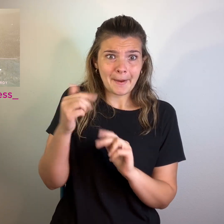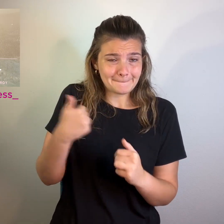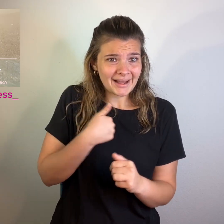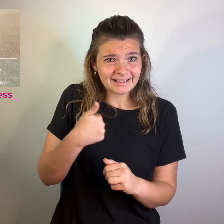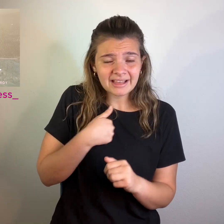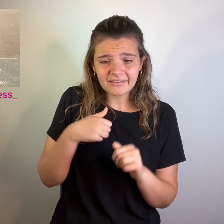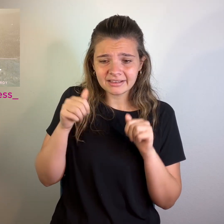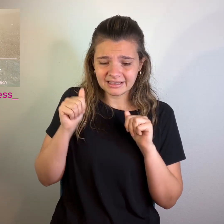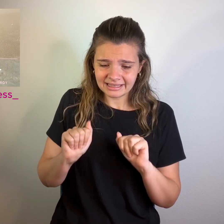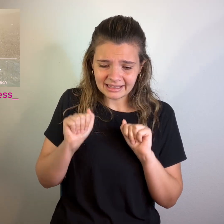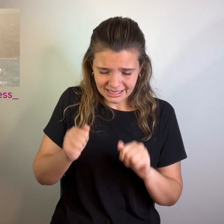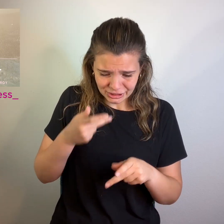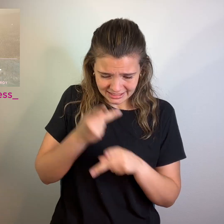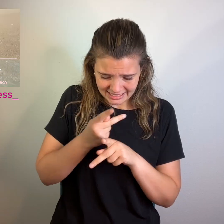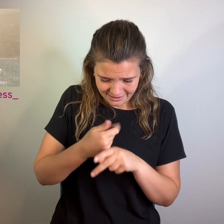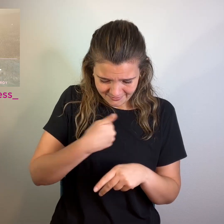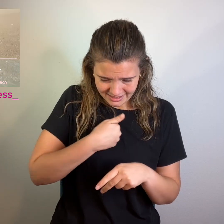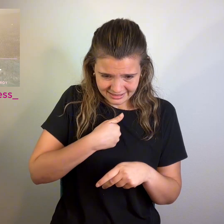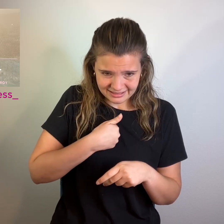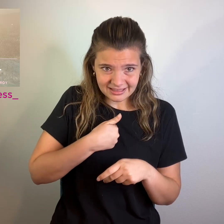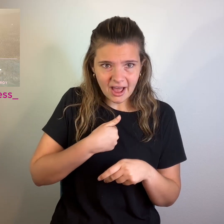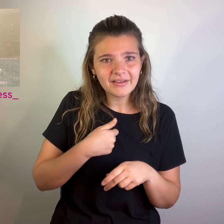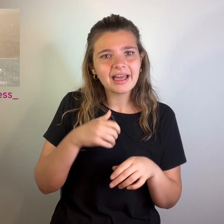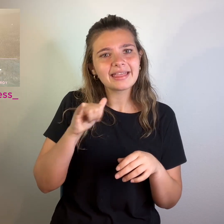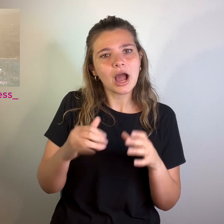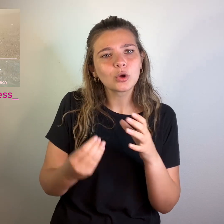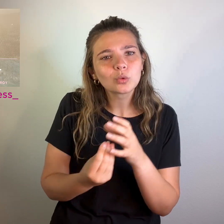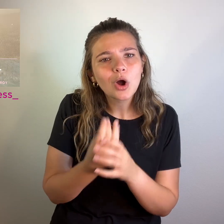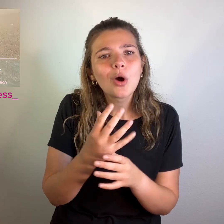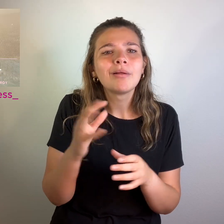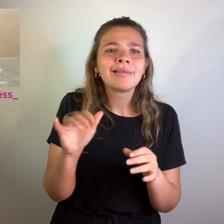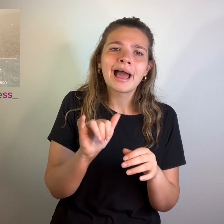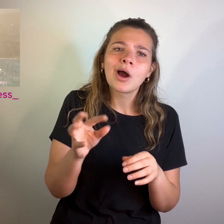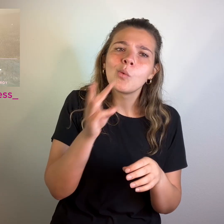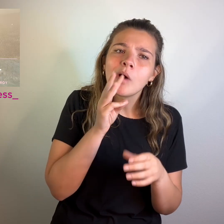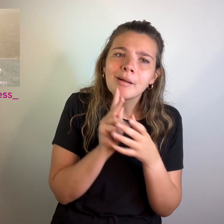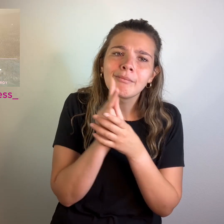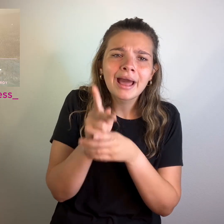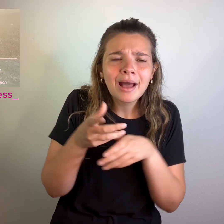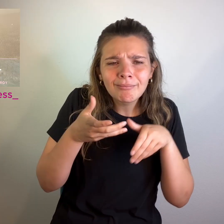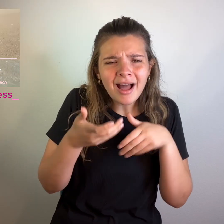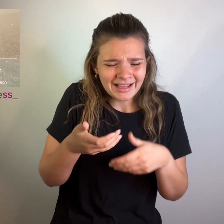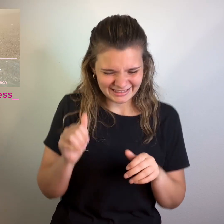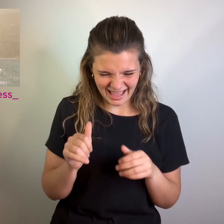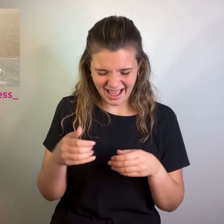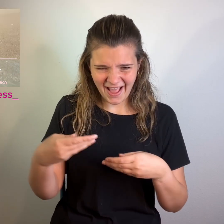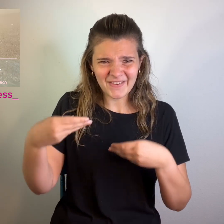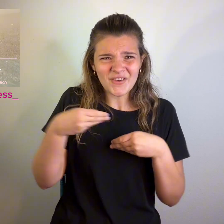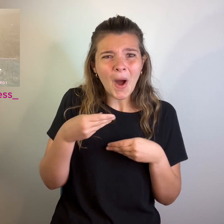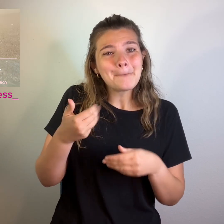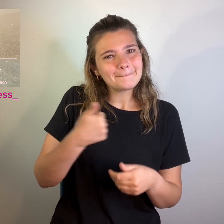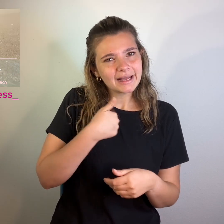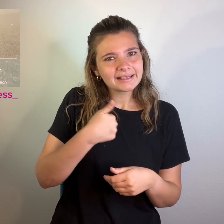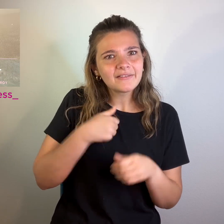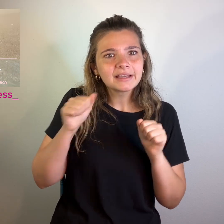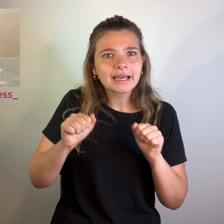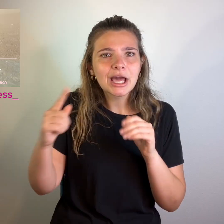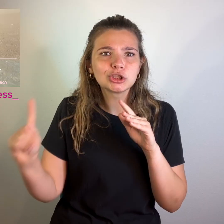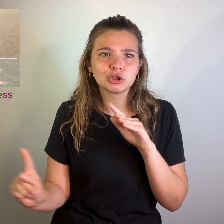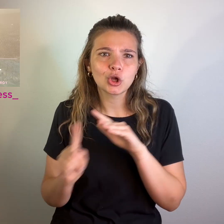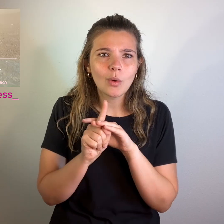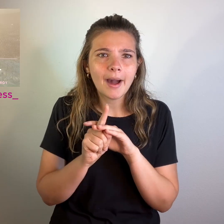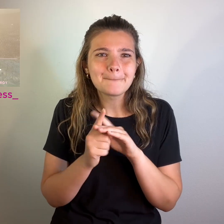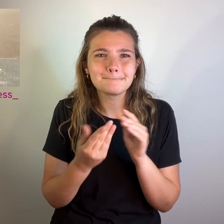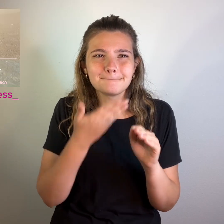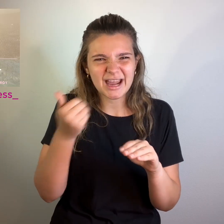myself just as much and pouring into my own health and well-being, I get to show up for my friends even more,